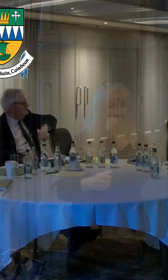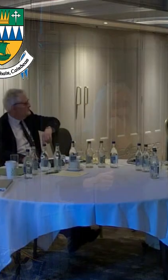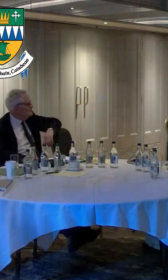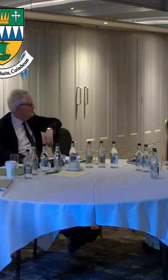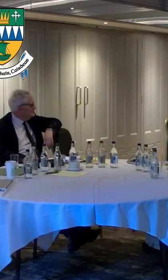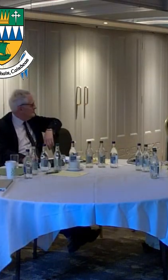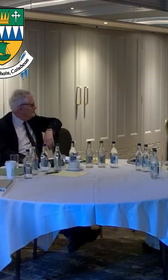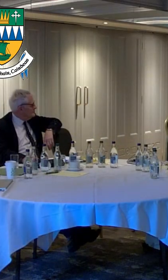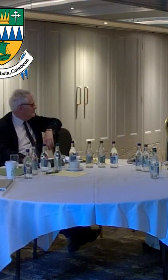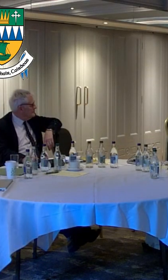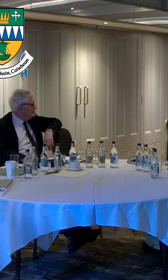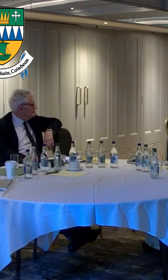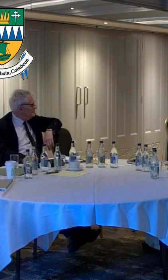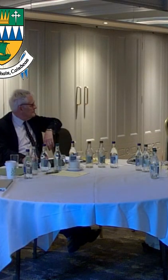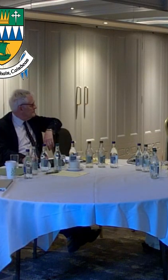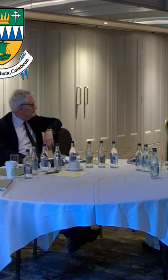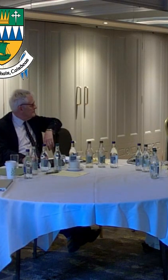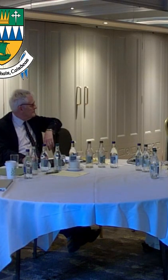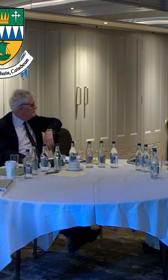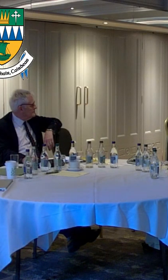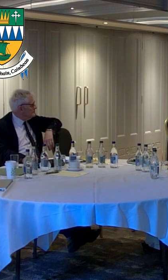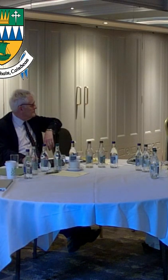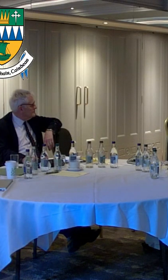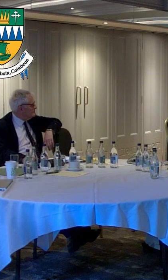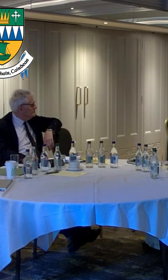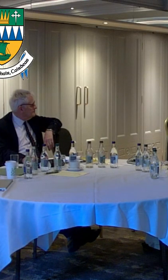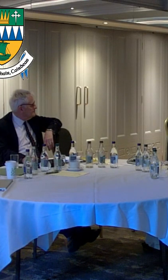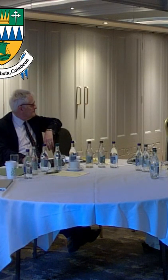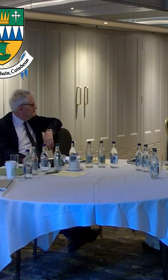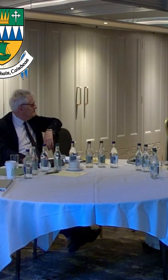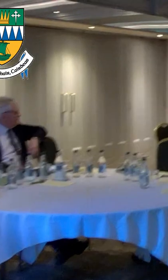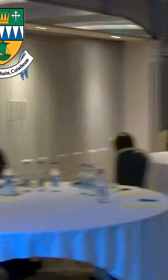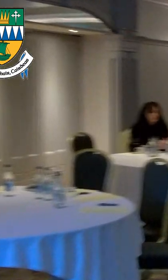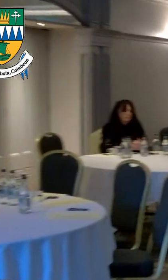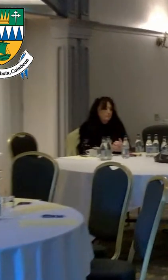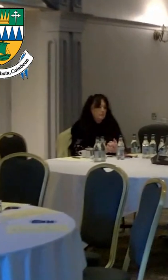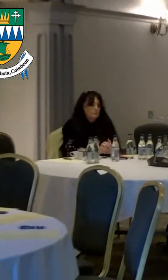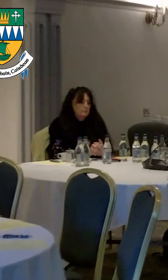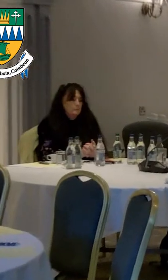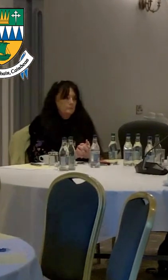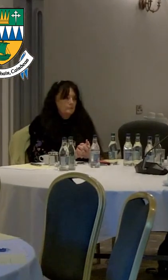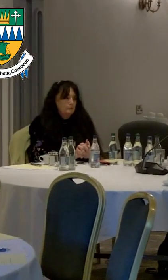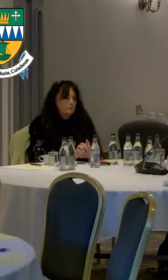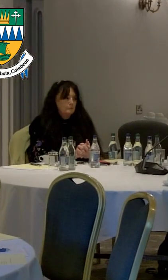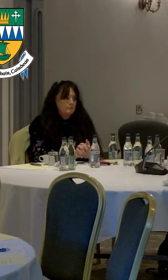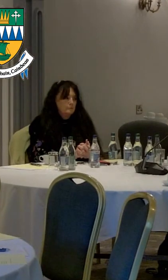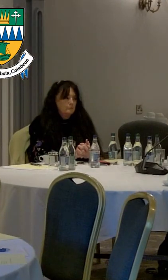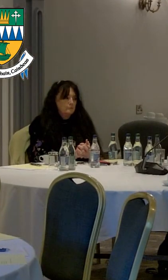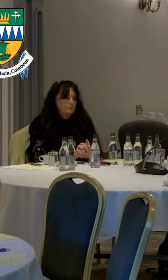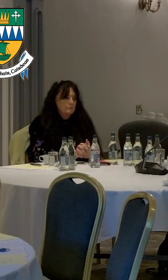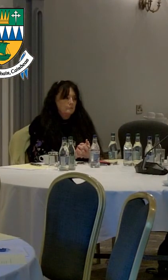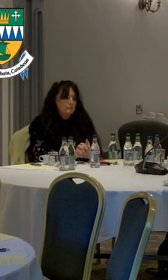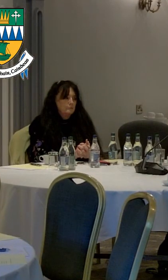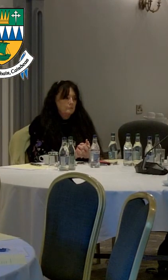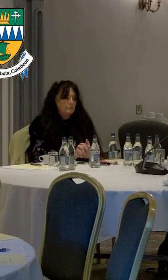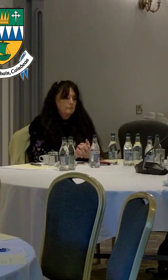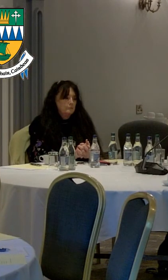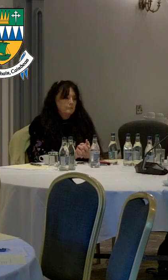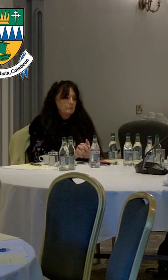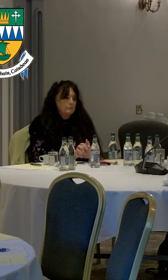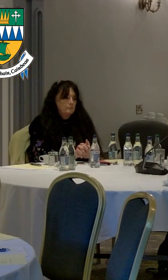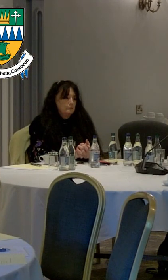I think actually, you know, events like today, you know, where we can, you know, invite the general public